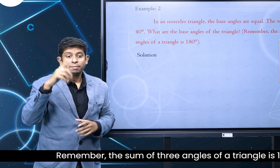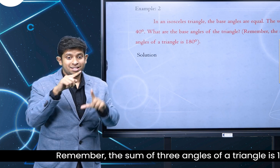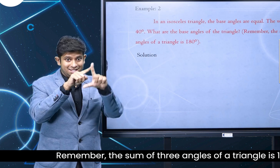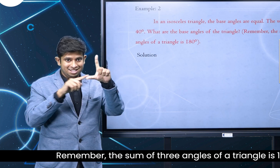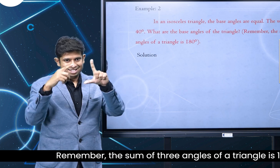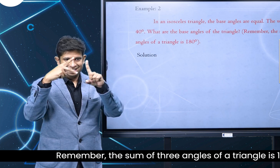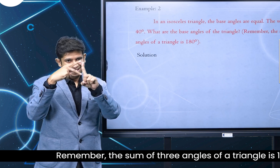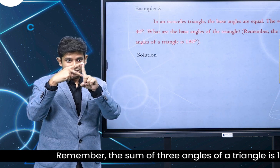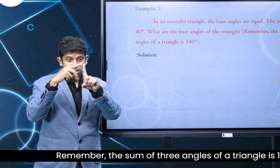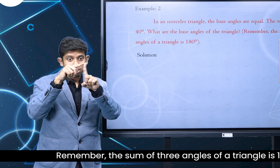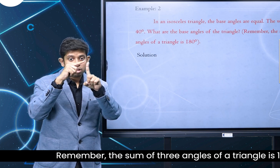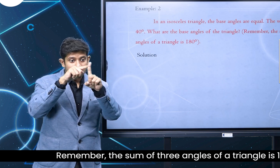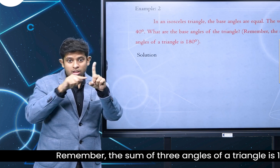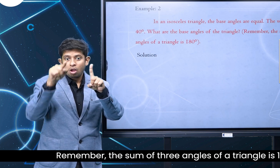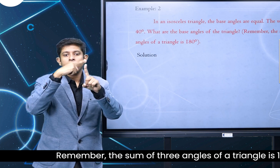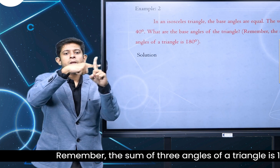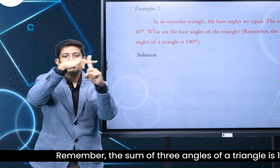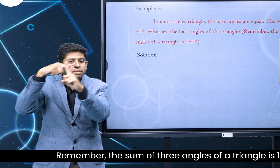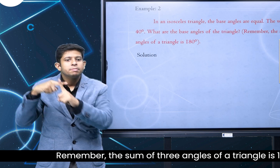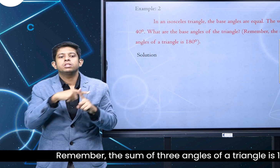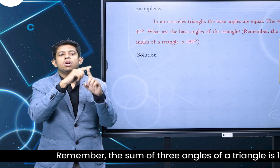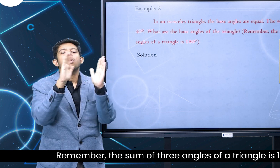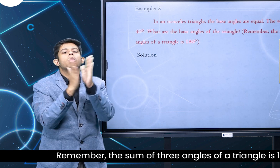Remember, the sum of three angles of a triangle is 180 degrees.